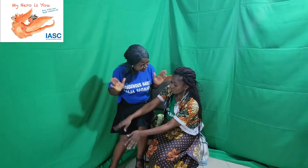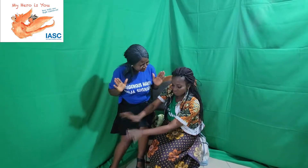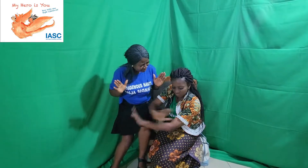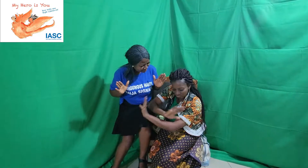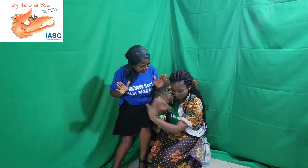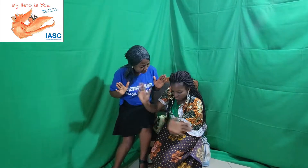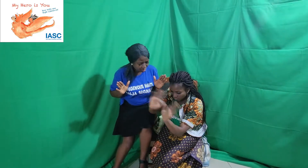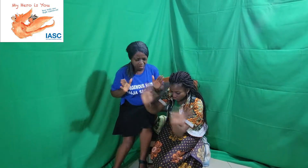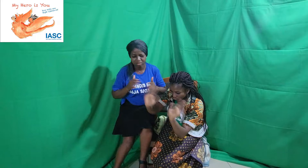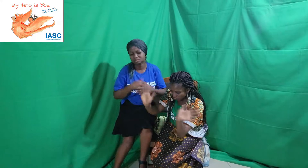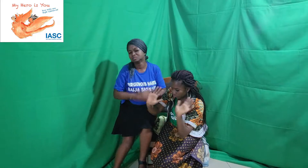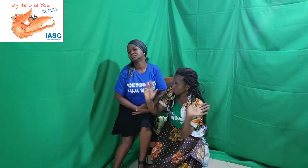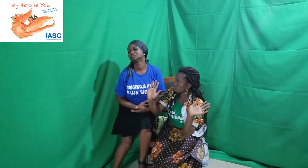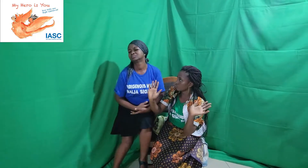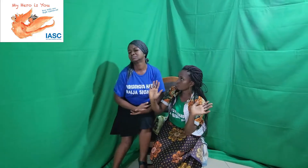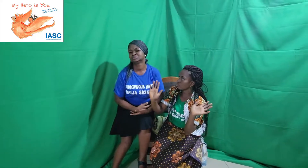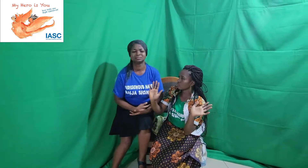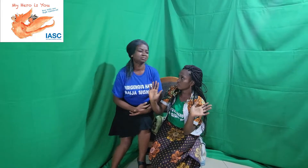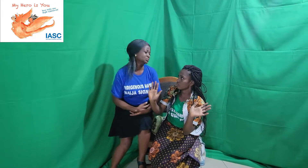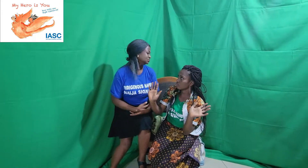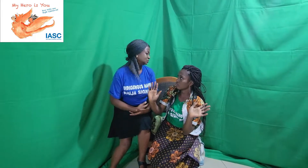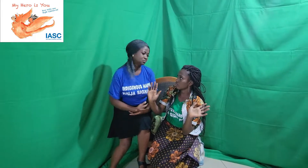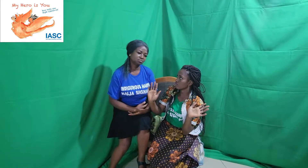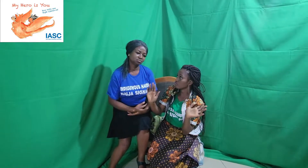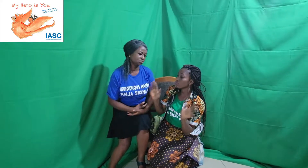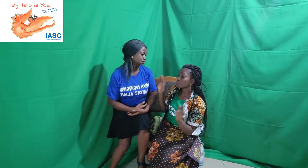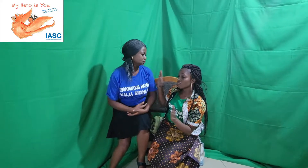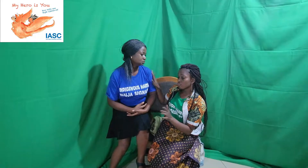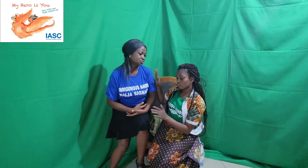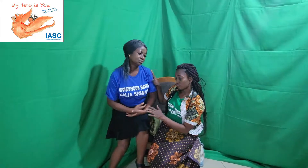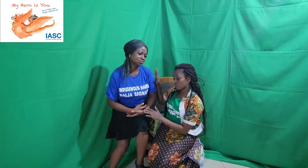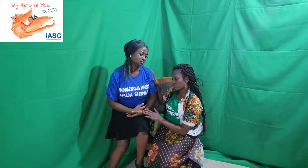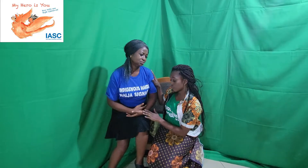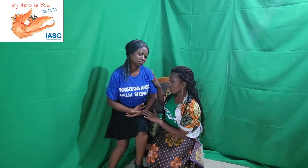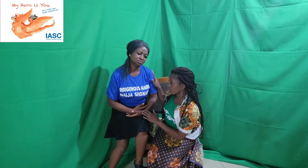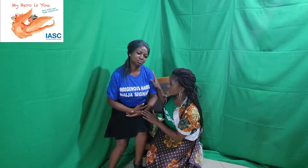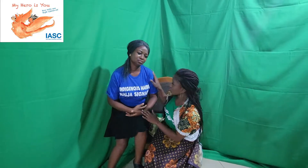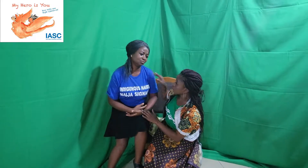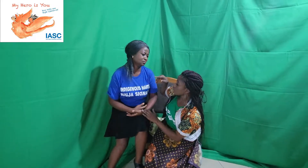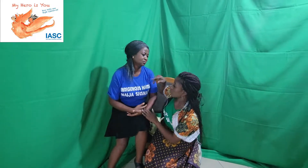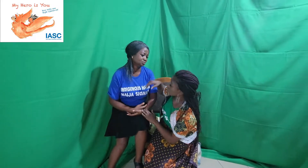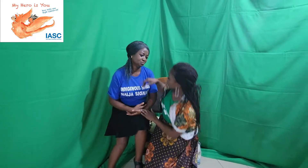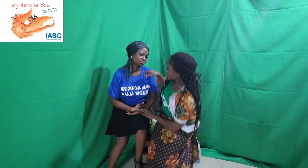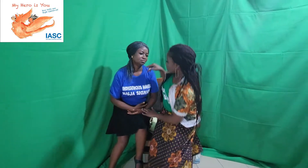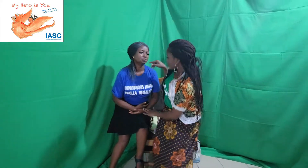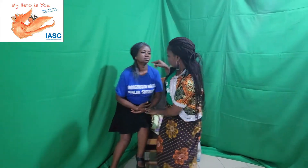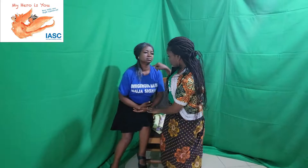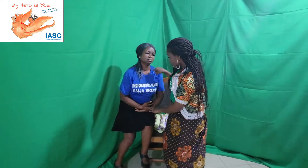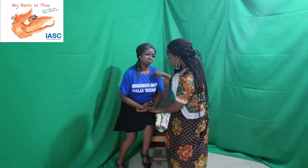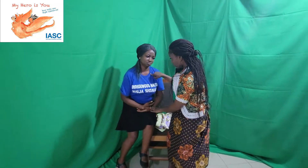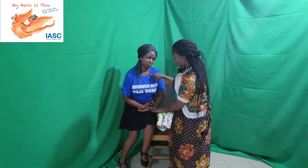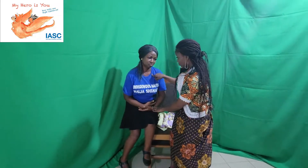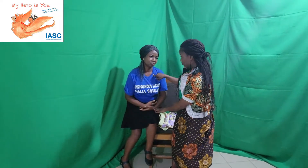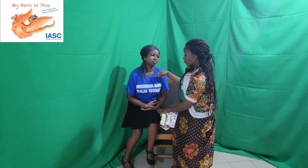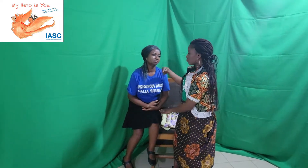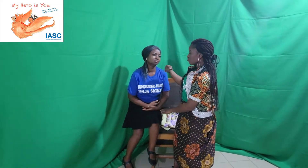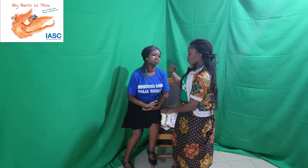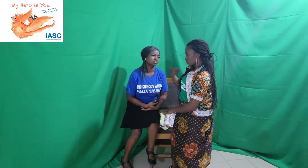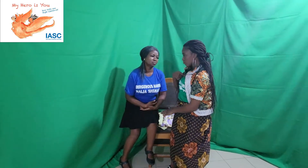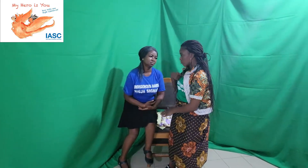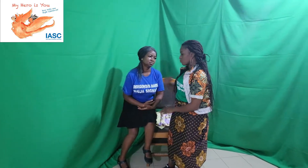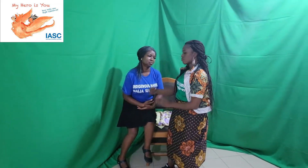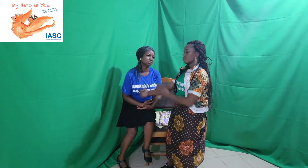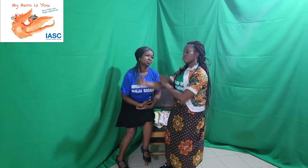You need to stay safe for all of us. I need you to be my hero.